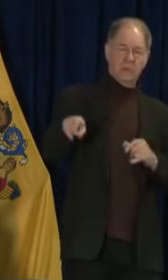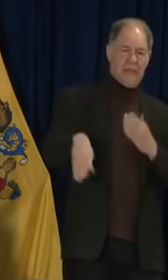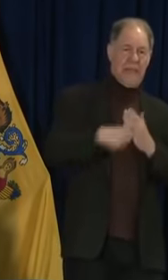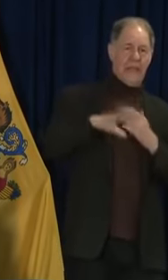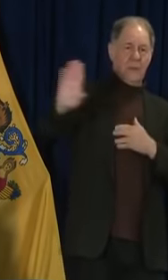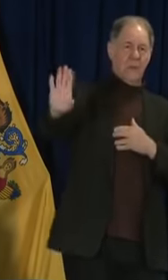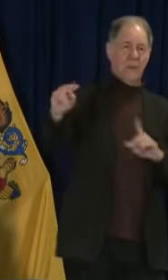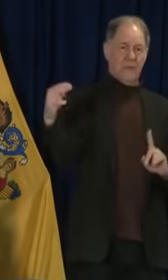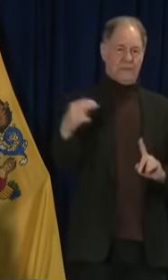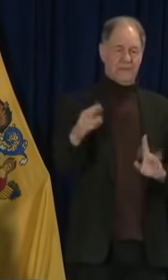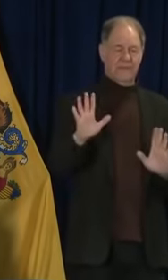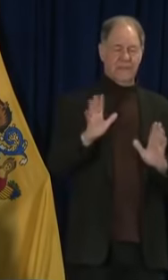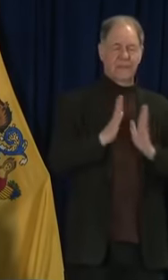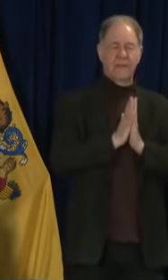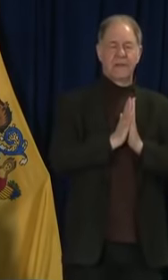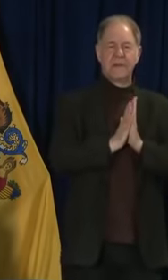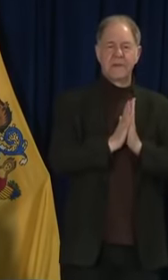tell me.